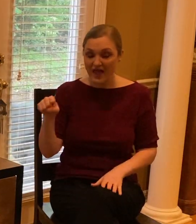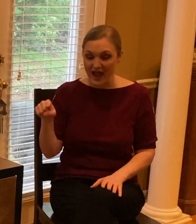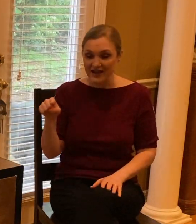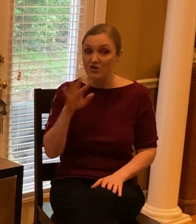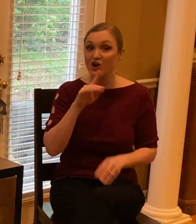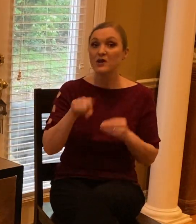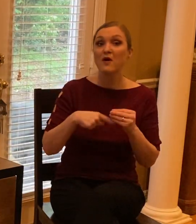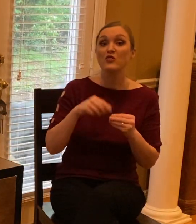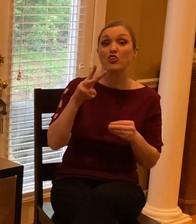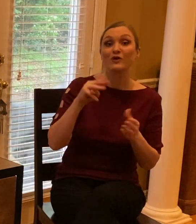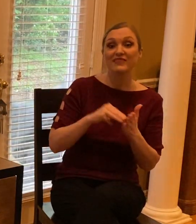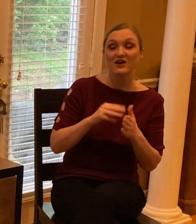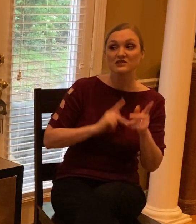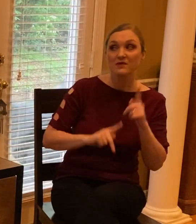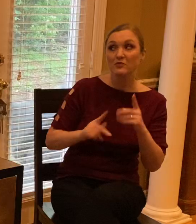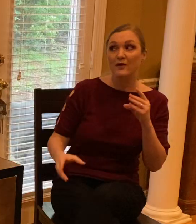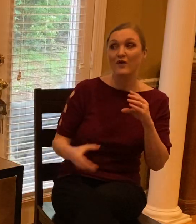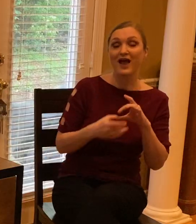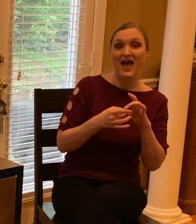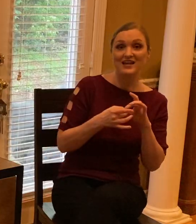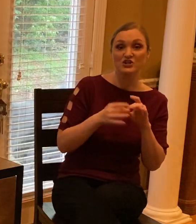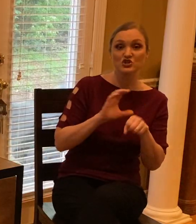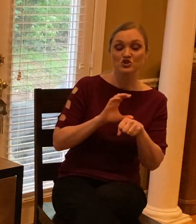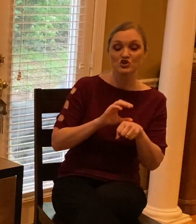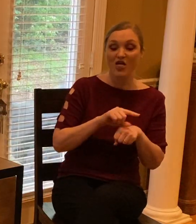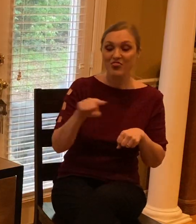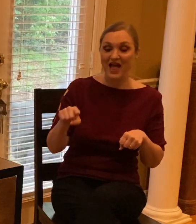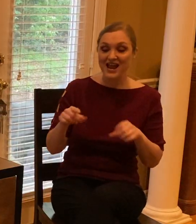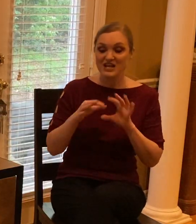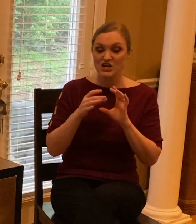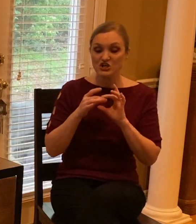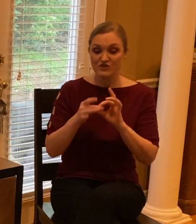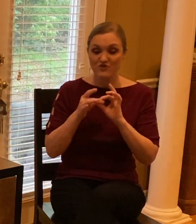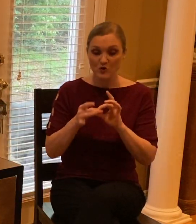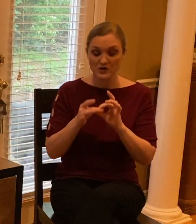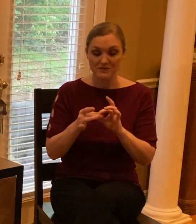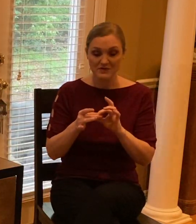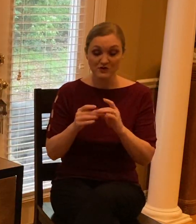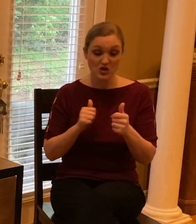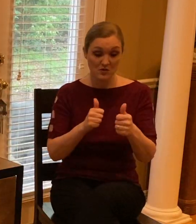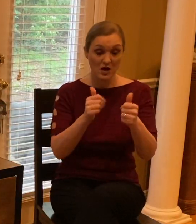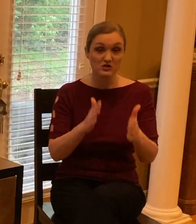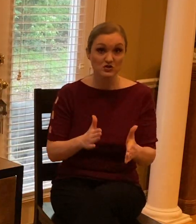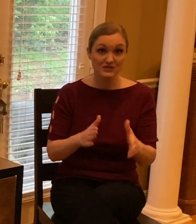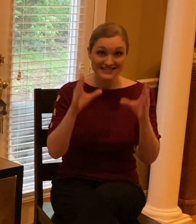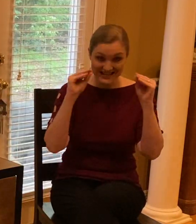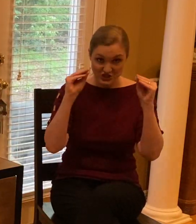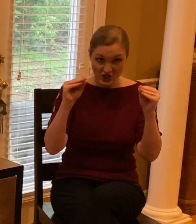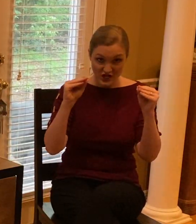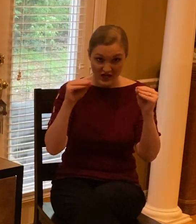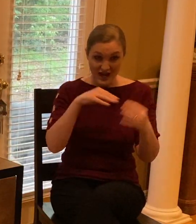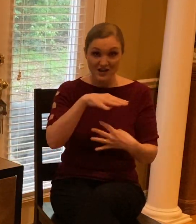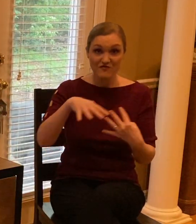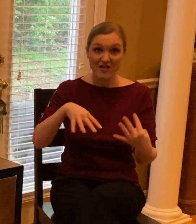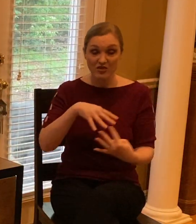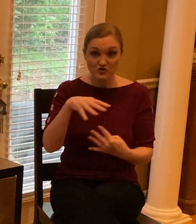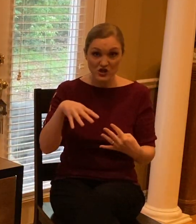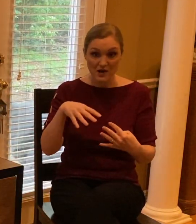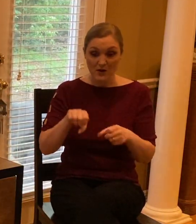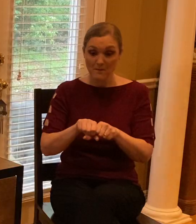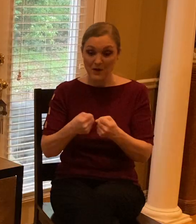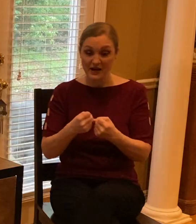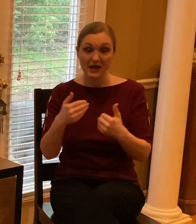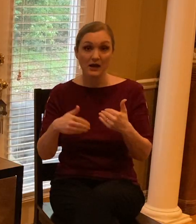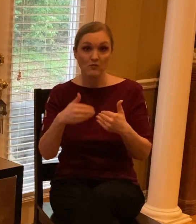the 3,000 that were added to the church, they devoted themselves to the apostles' teaching and the fellowship, to the breaking